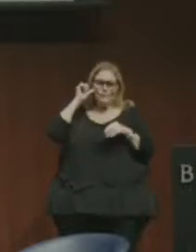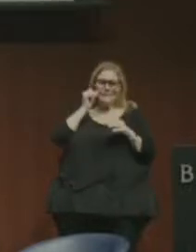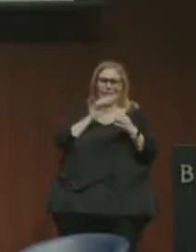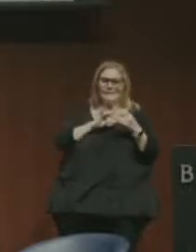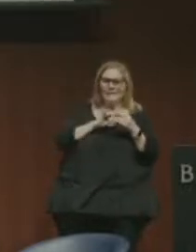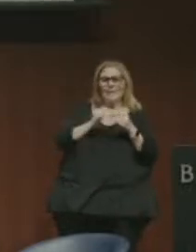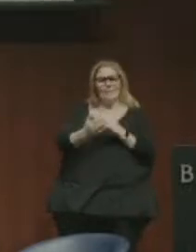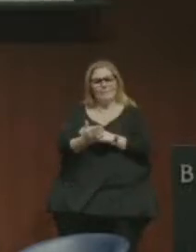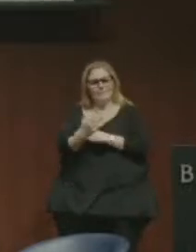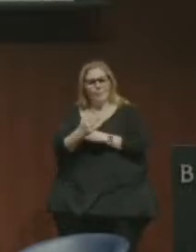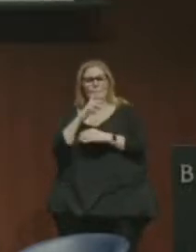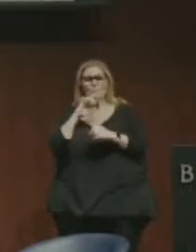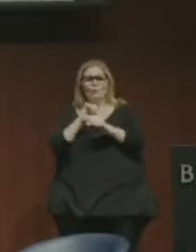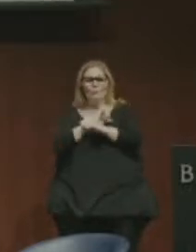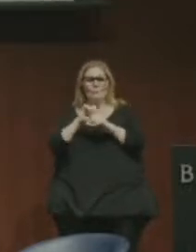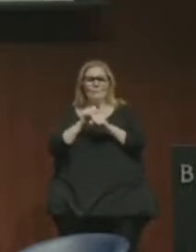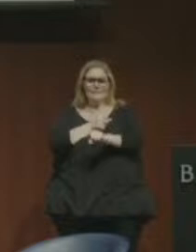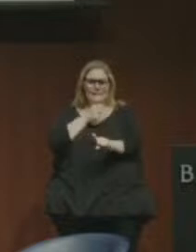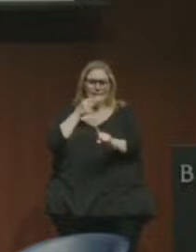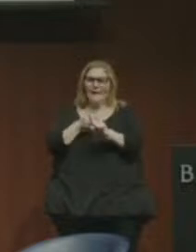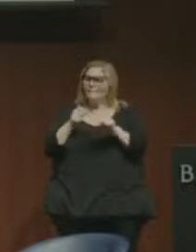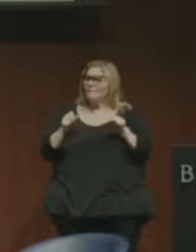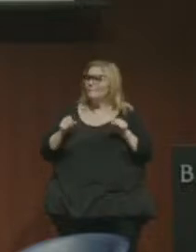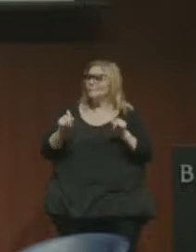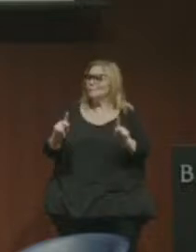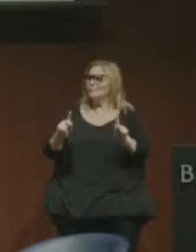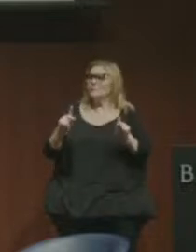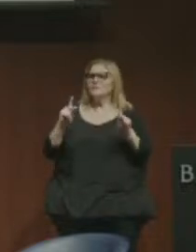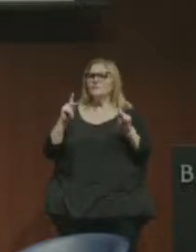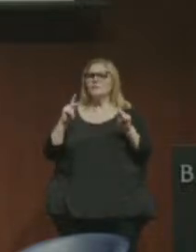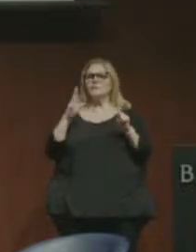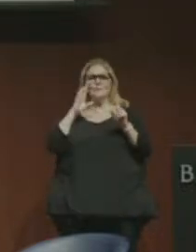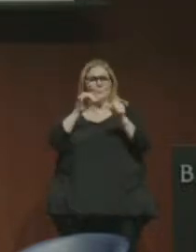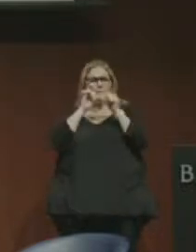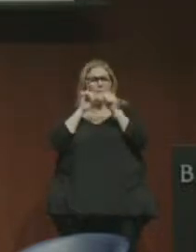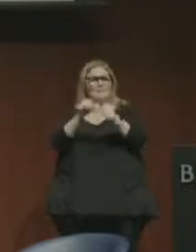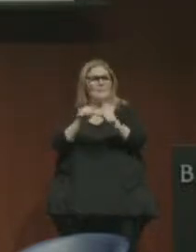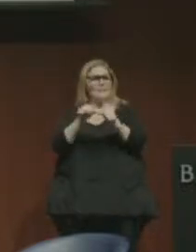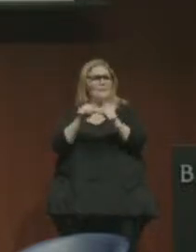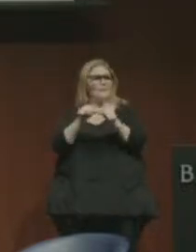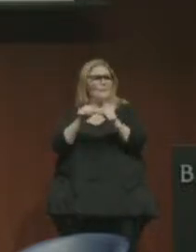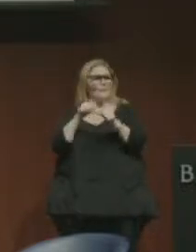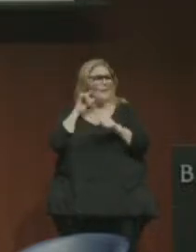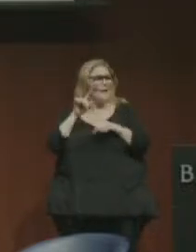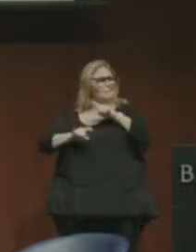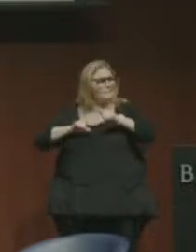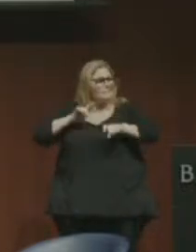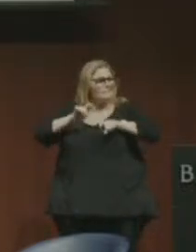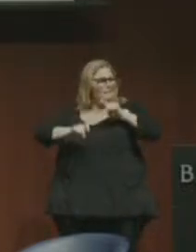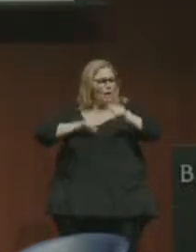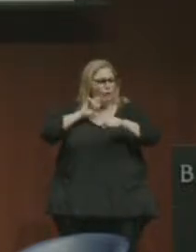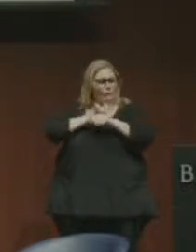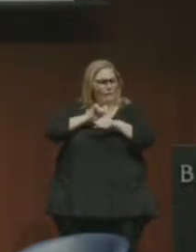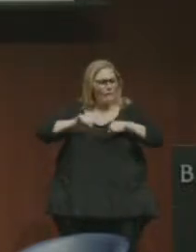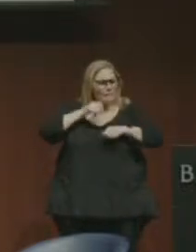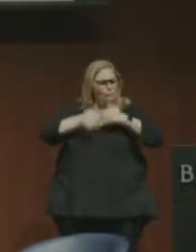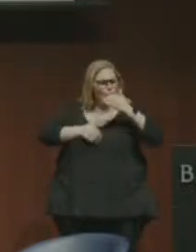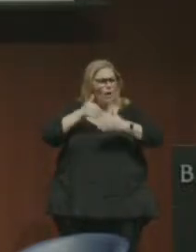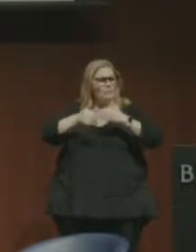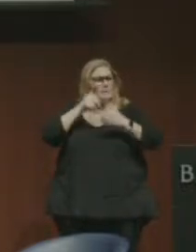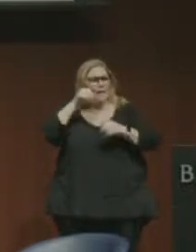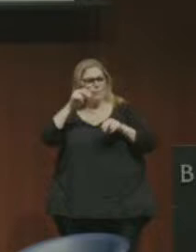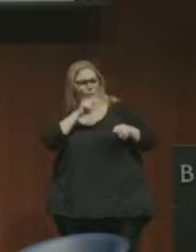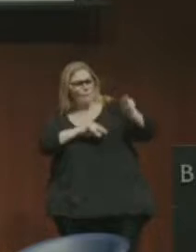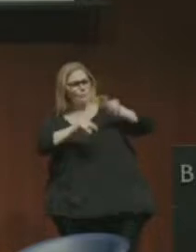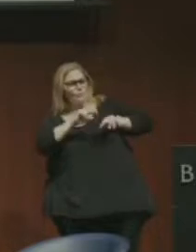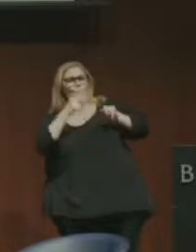this morning, but it really, I think, gives an opportunity to continue that sort of interrogation of how these processes are